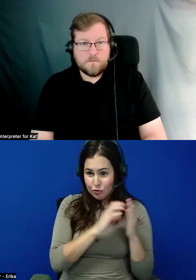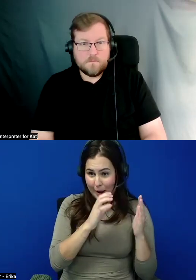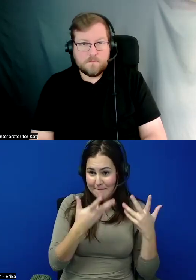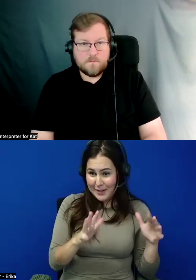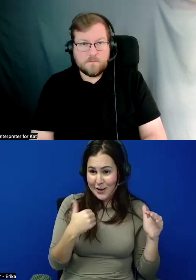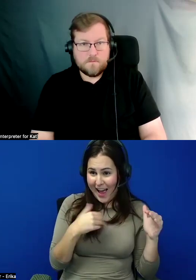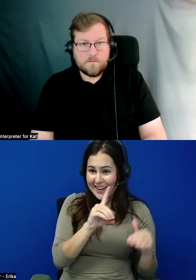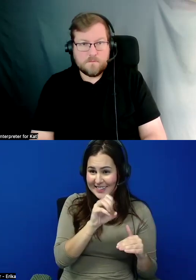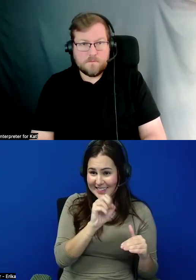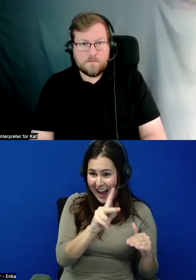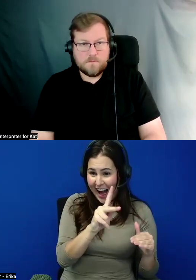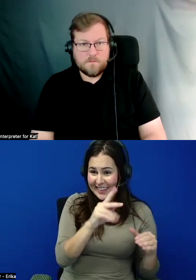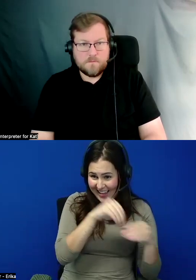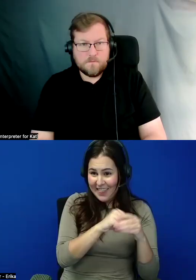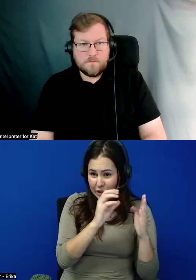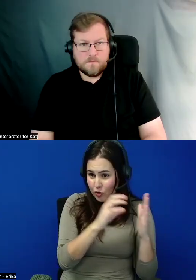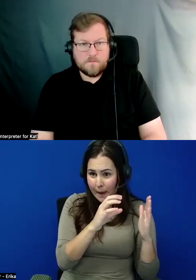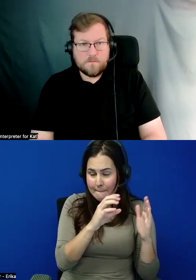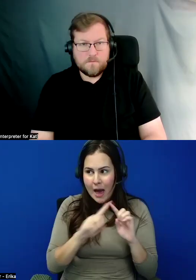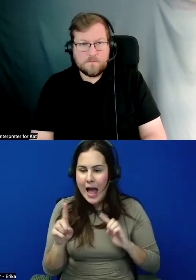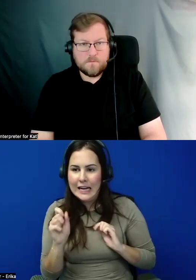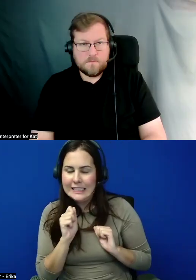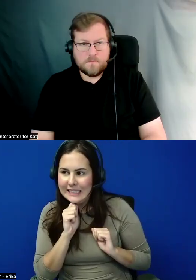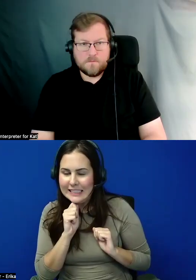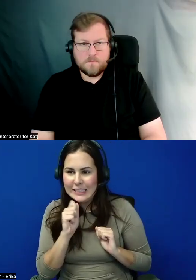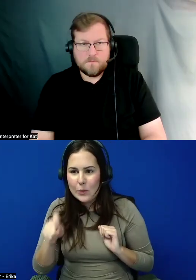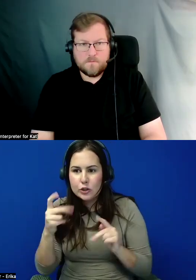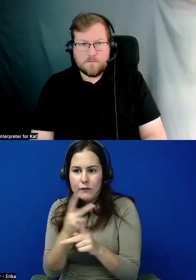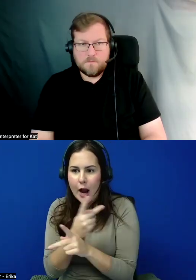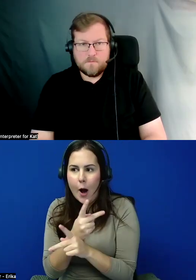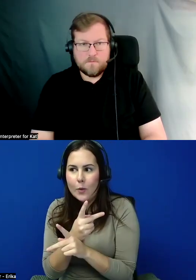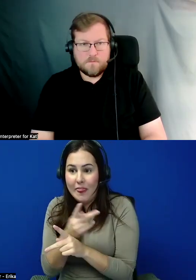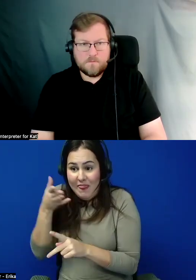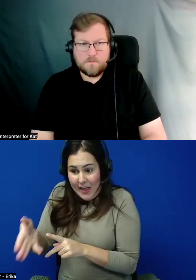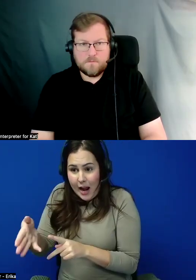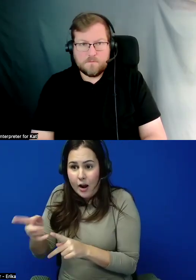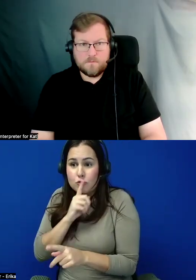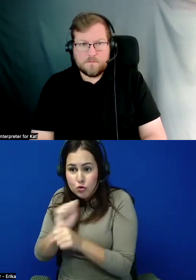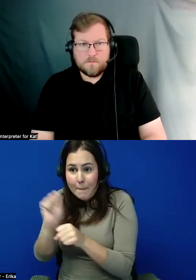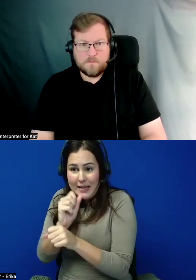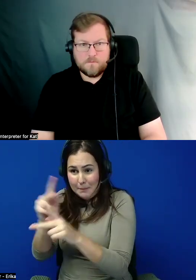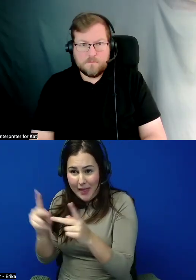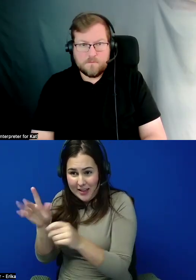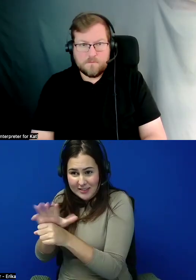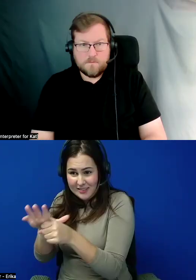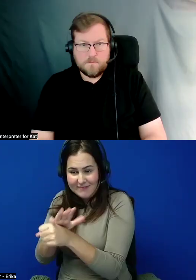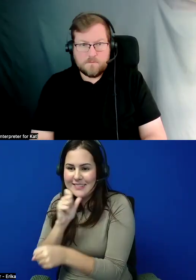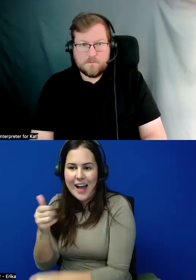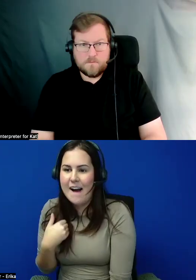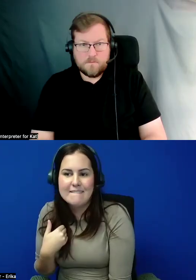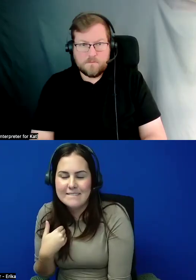"Hey, FYI, no docks, no docks, no anchors. They don't do that. Like we gotta take those